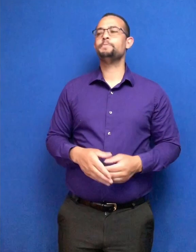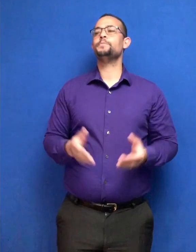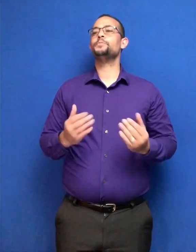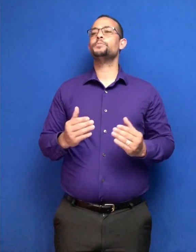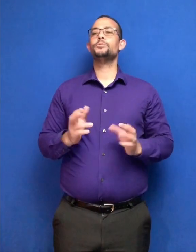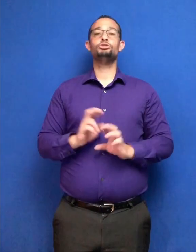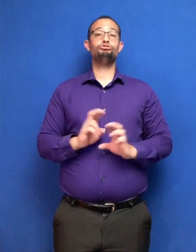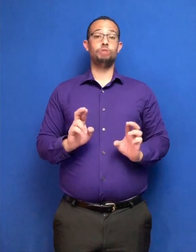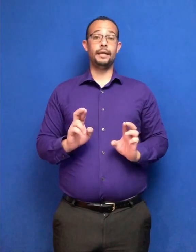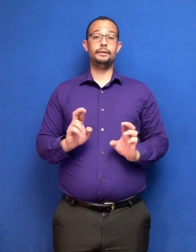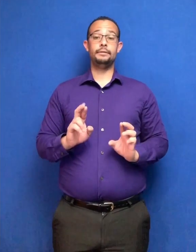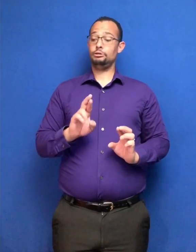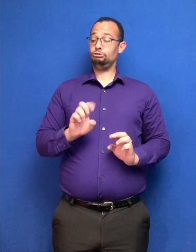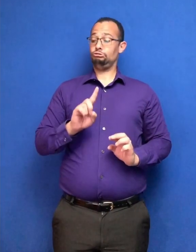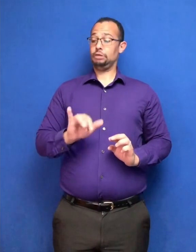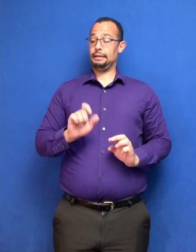Ready.gov